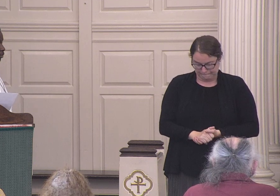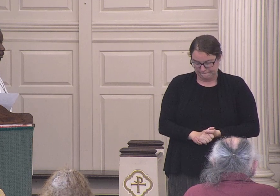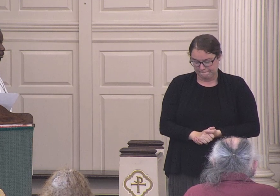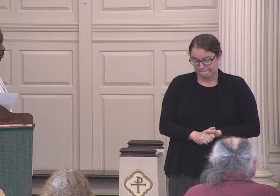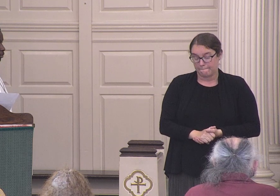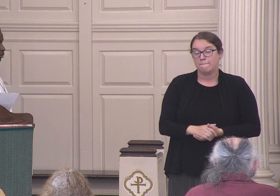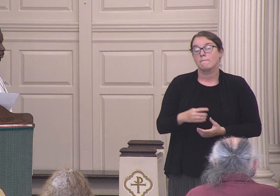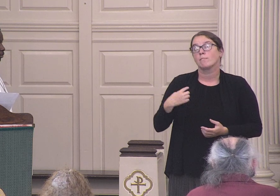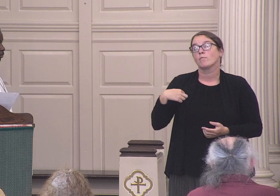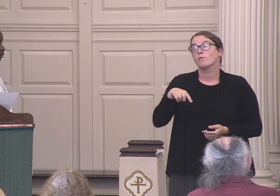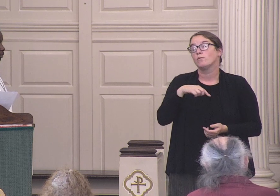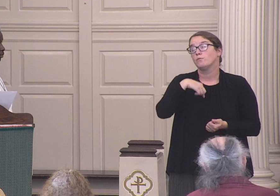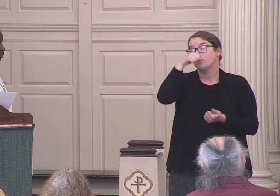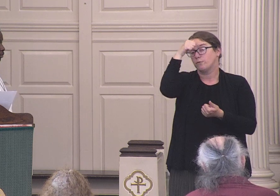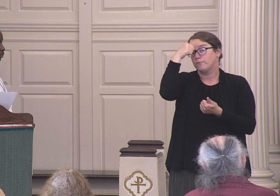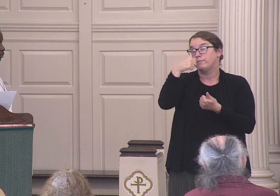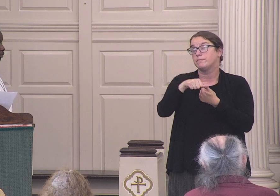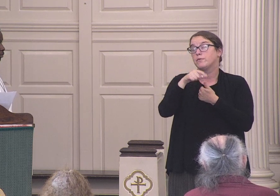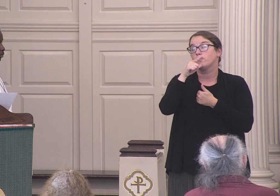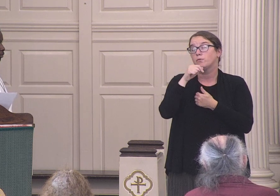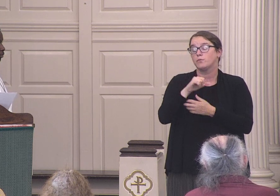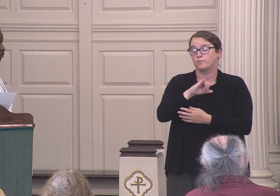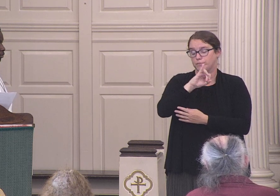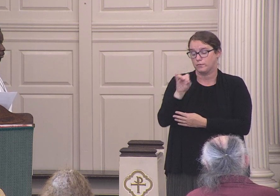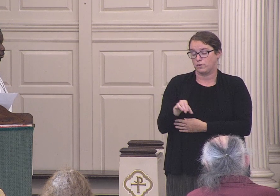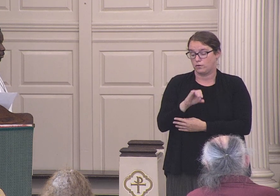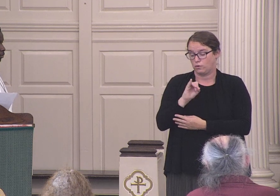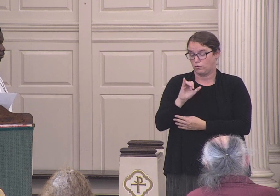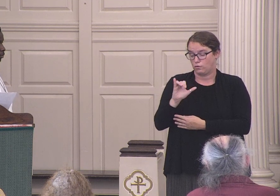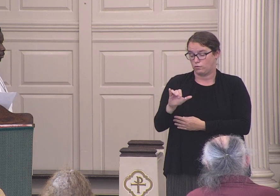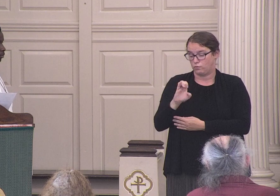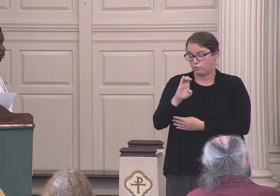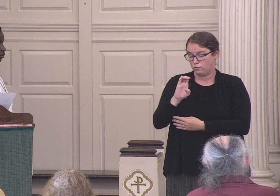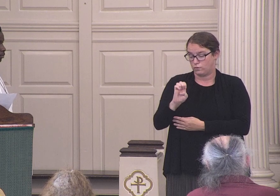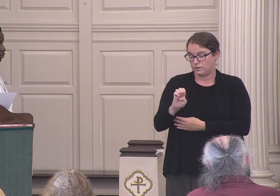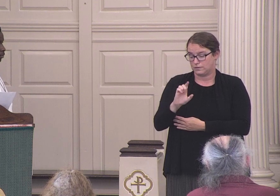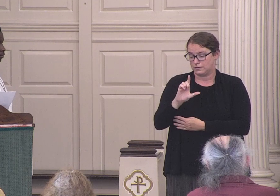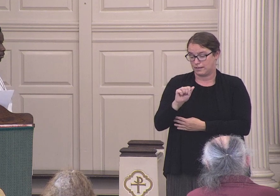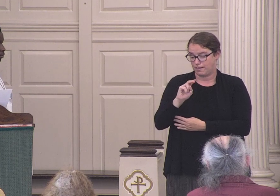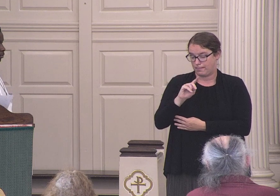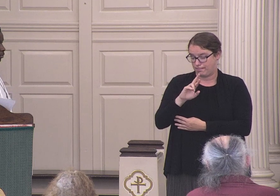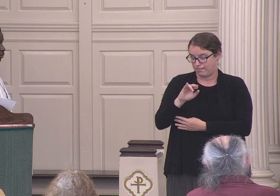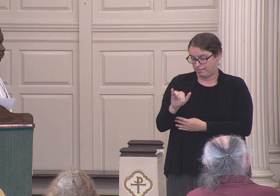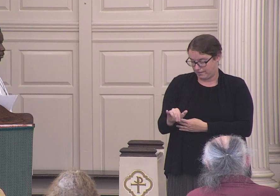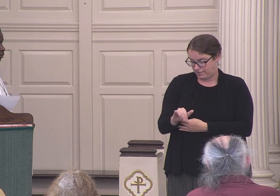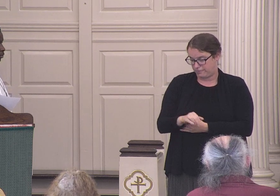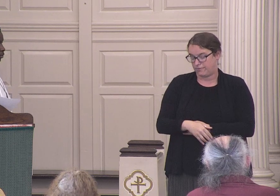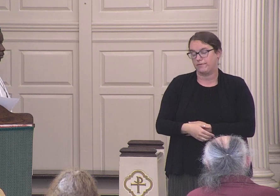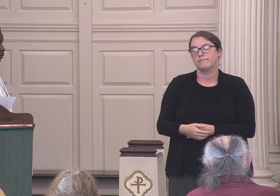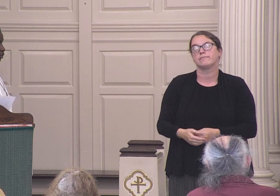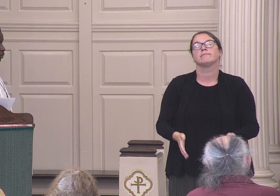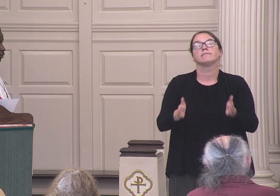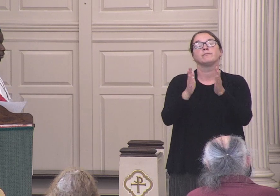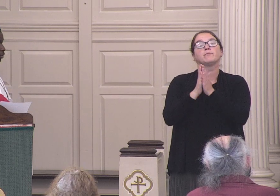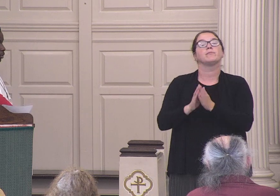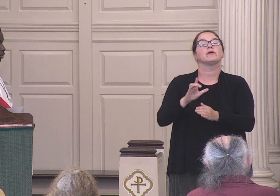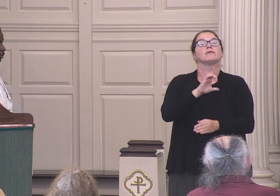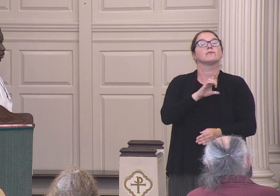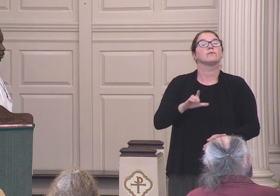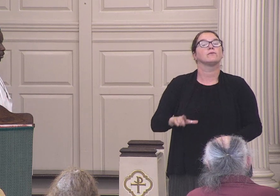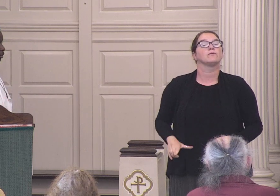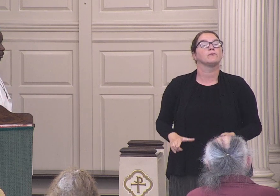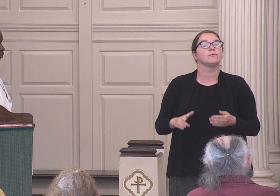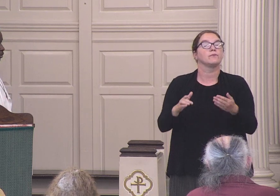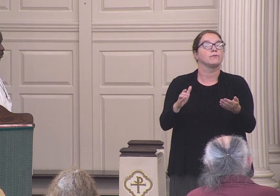We remember Joyce Landry, for whom this Mass is being celebrated. We pray to the Lord. Lord, hear